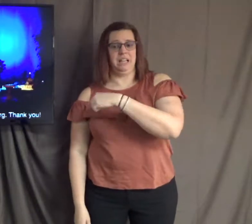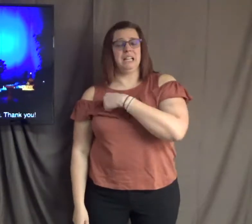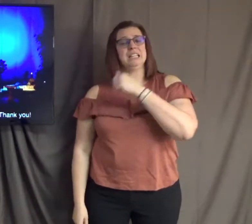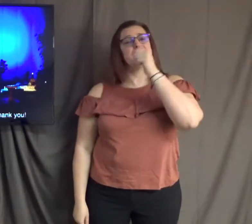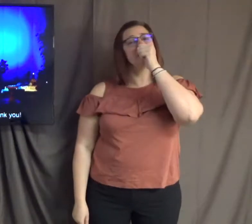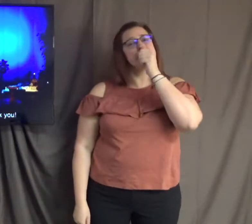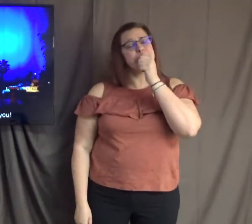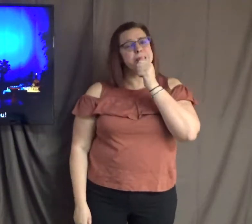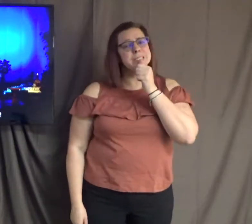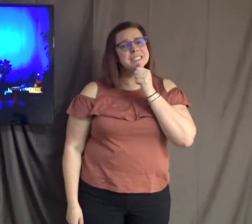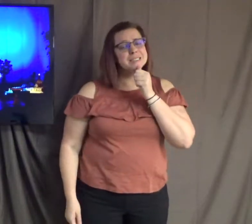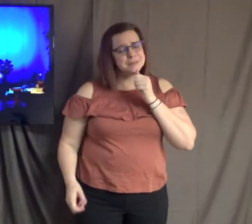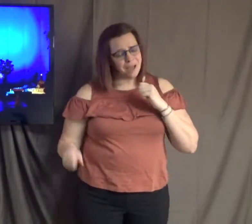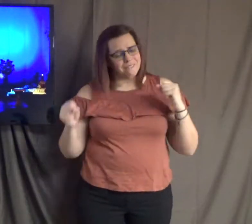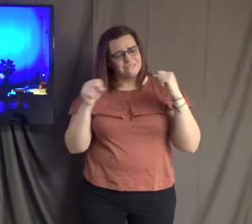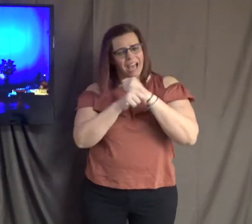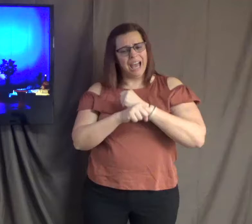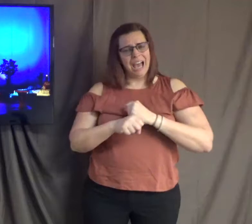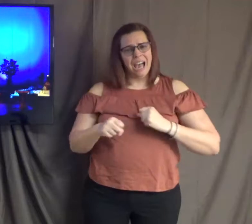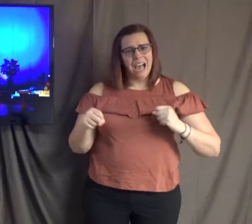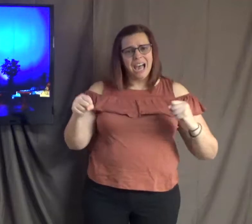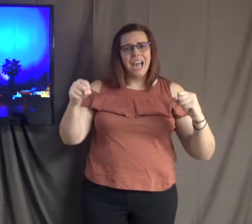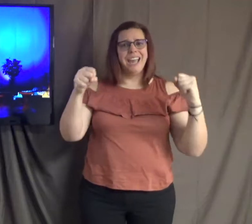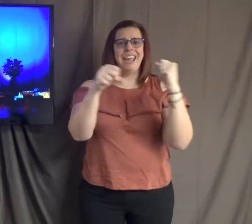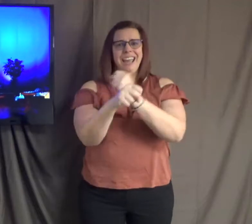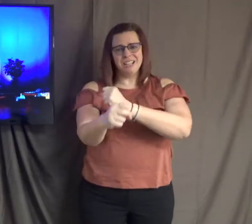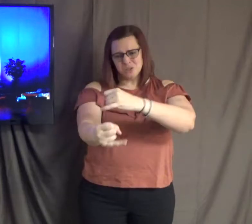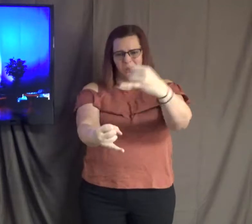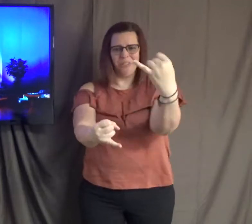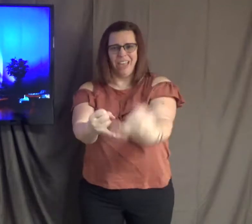We'll keep on fighting till the